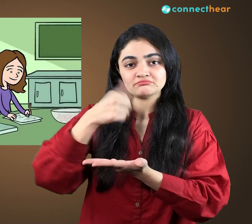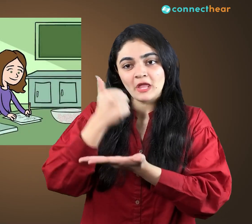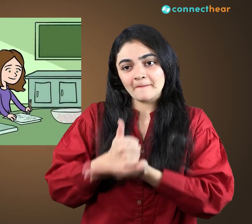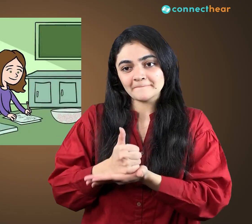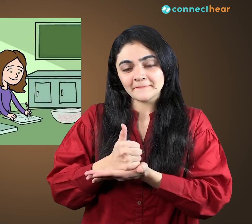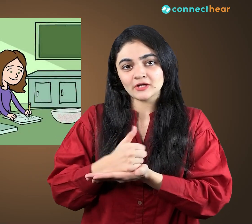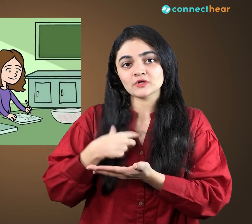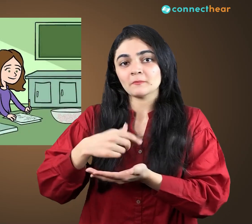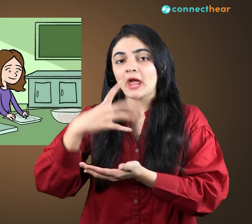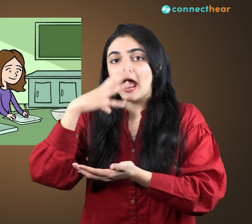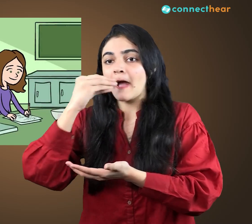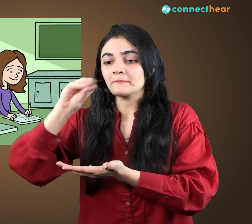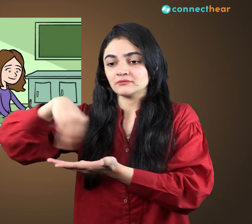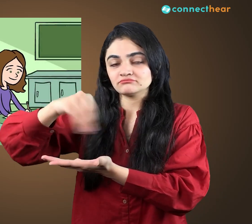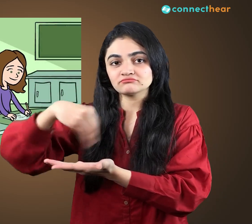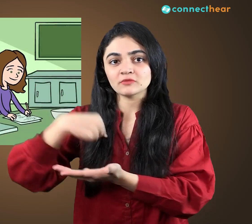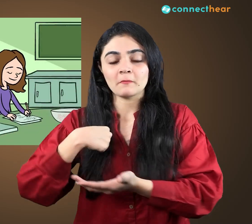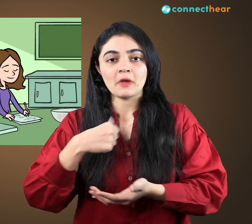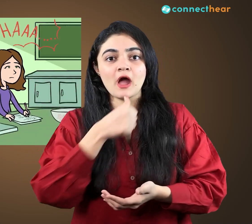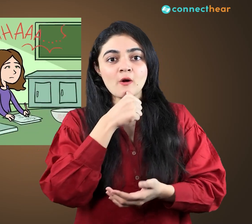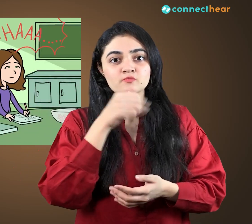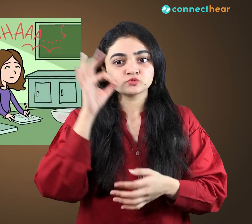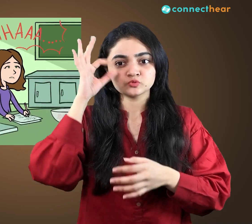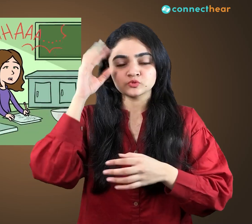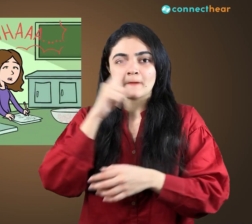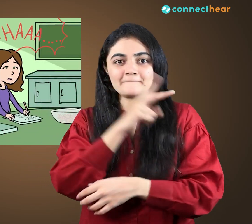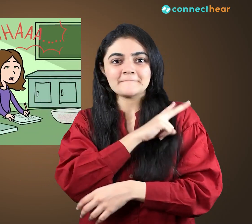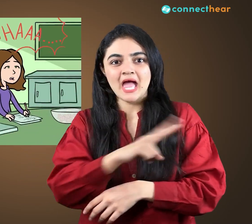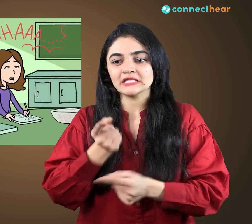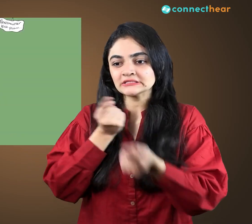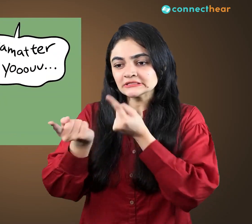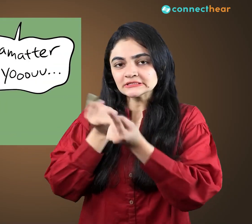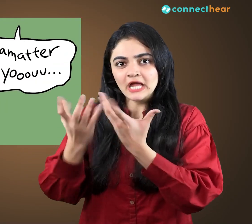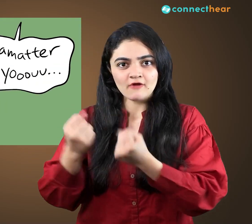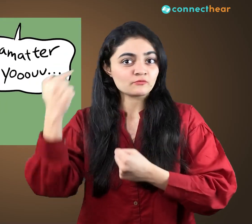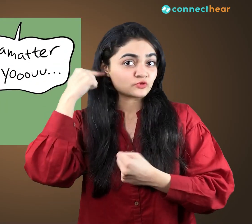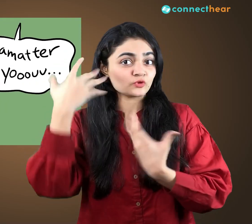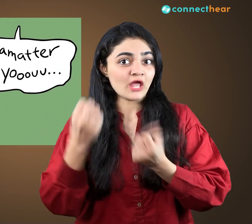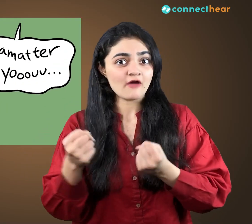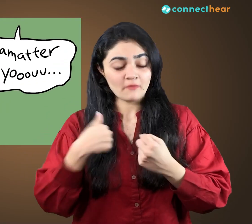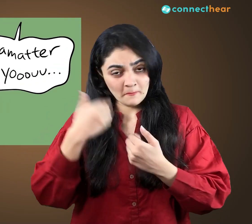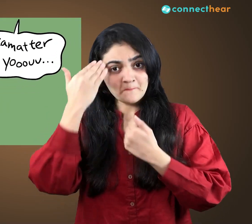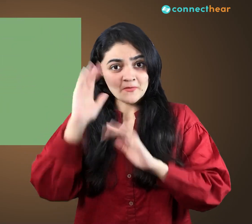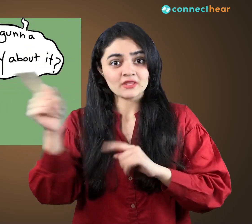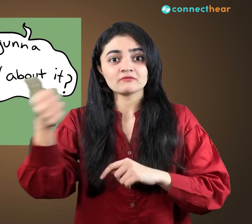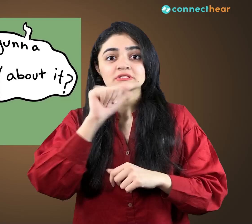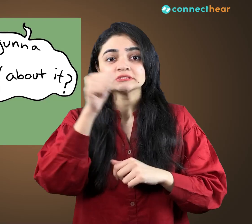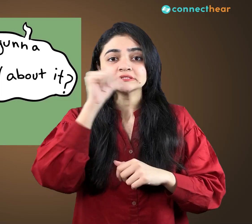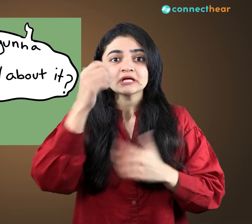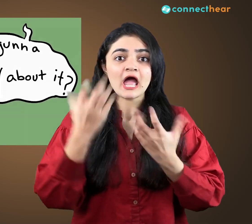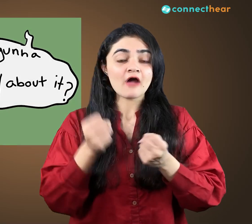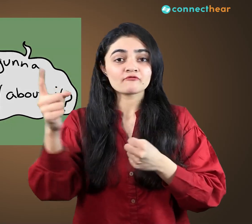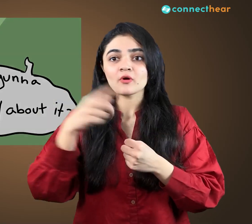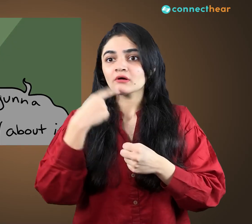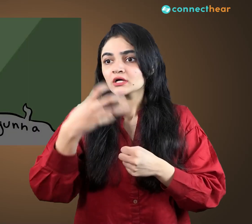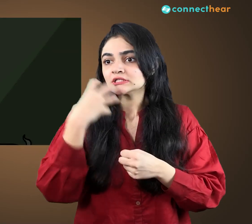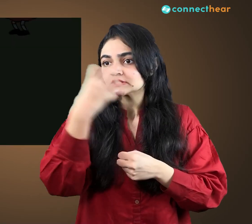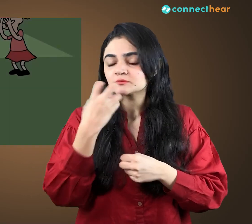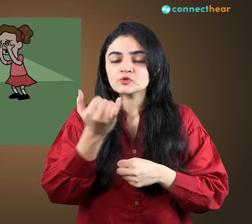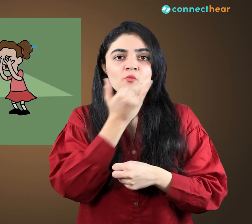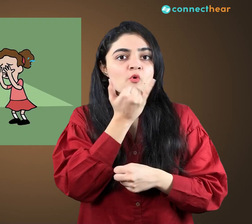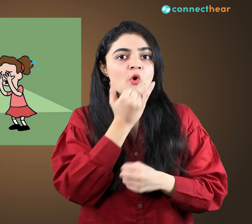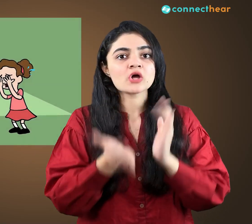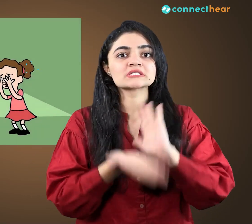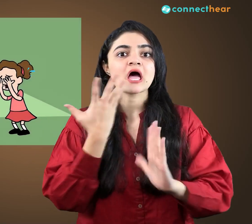table while my mom was cooking dinner, and I could hear my dad teasing my sister from upstairs, and I could tell he was drunk because his words were slurred. She